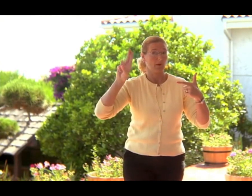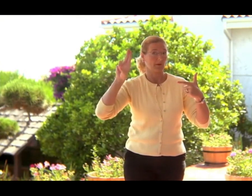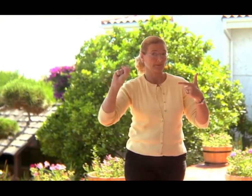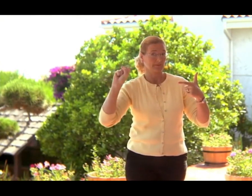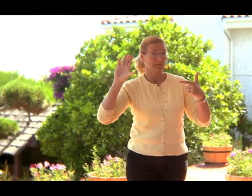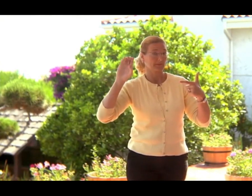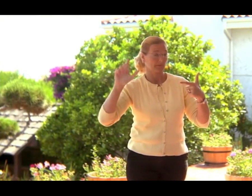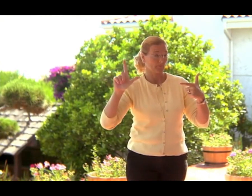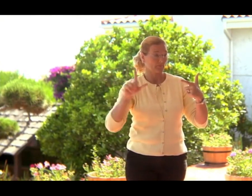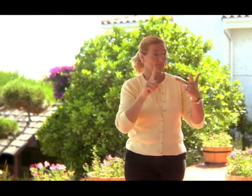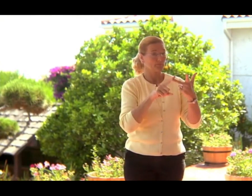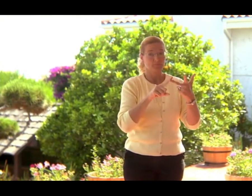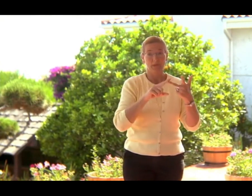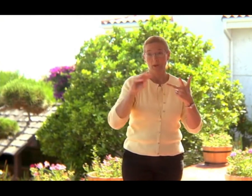melanoma.